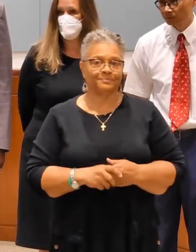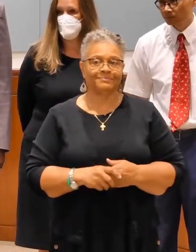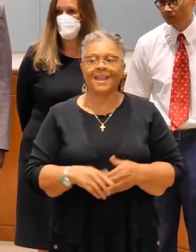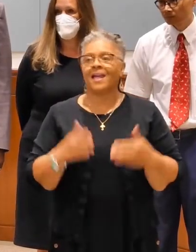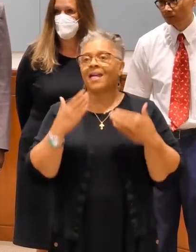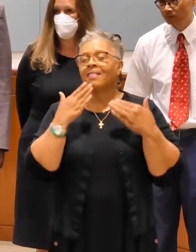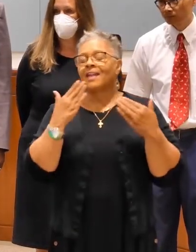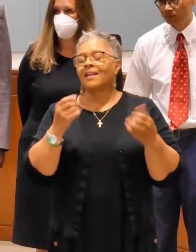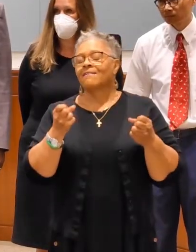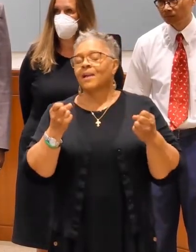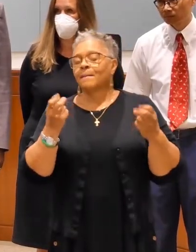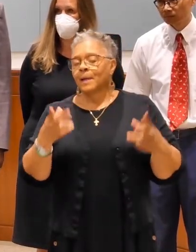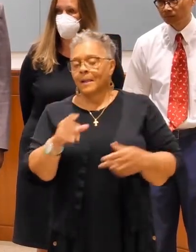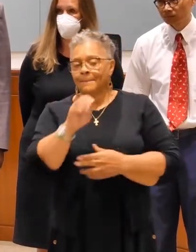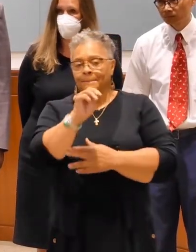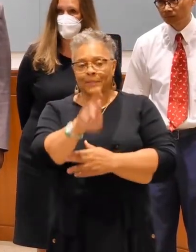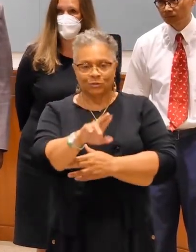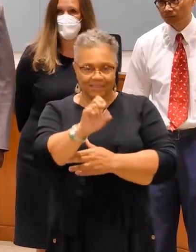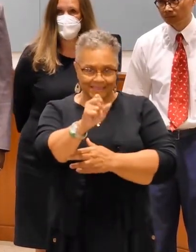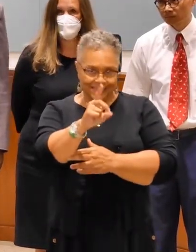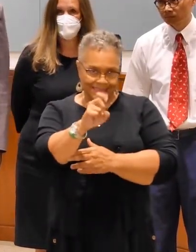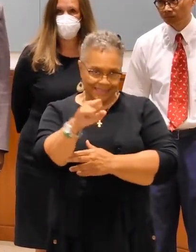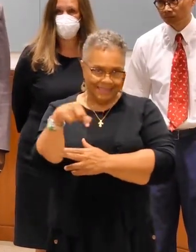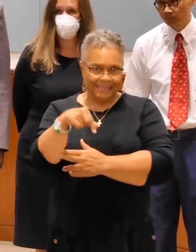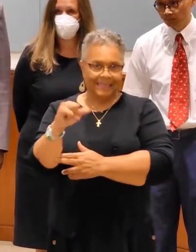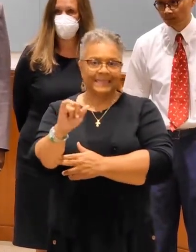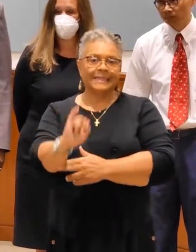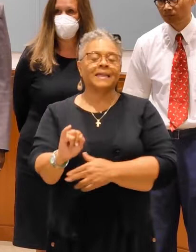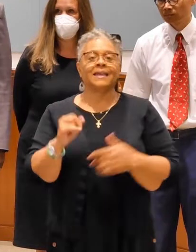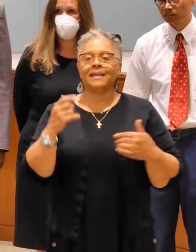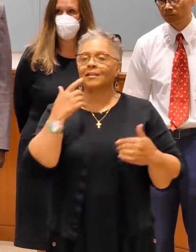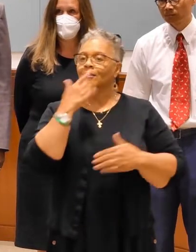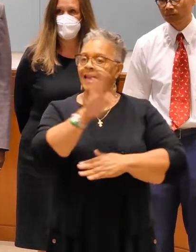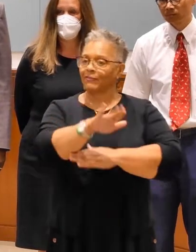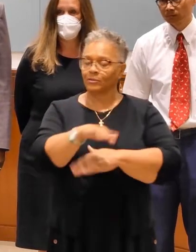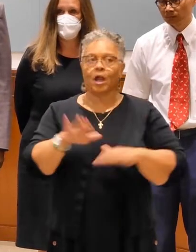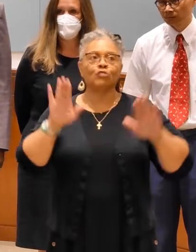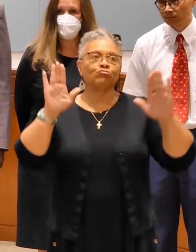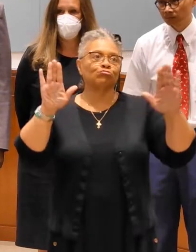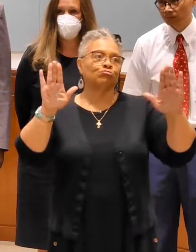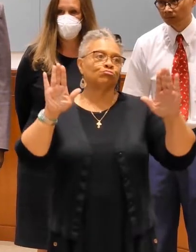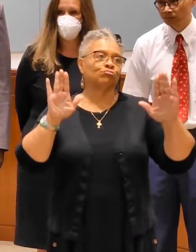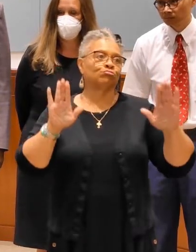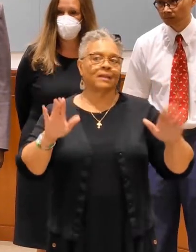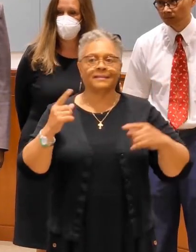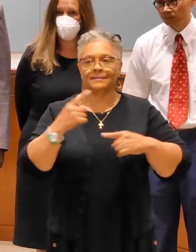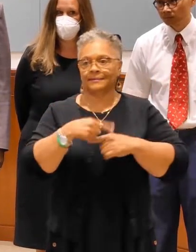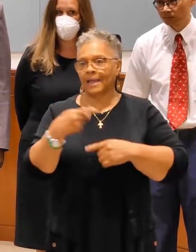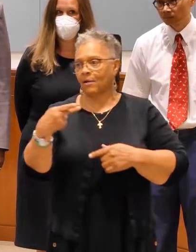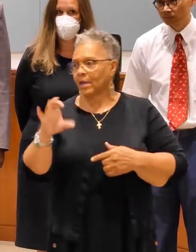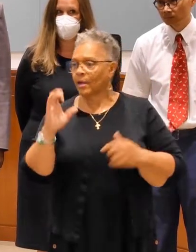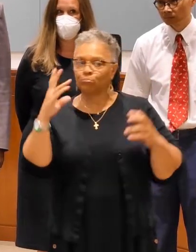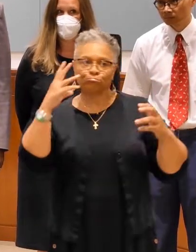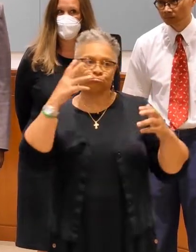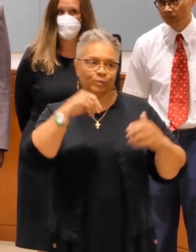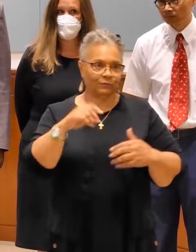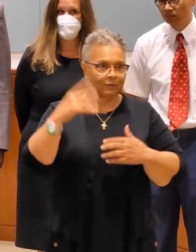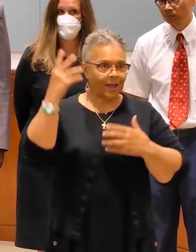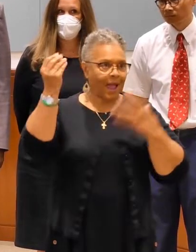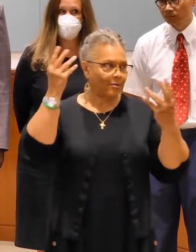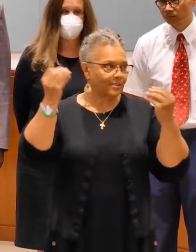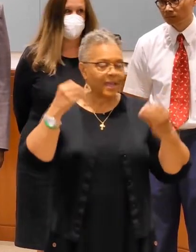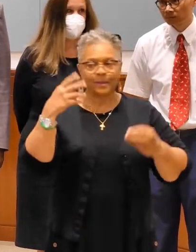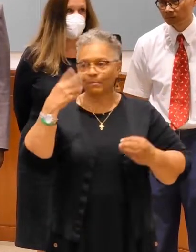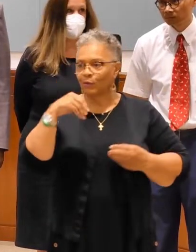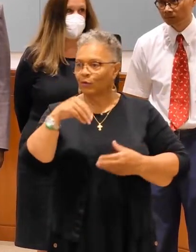Thank you very much, Mr. Siddiqui, and good afternoon, everyone. It is a great day in Howard County. It's a beautiful day outside and a beautiful